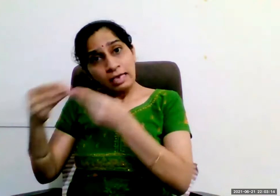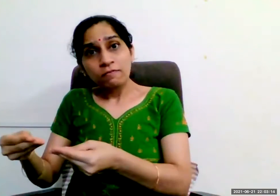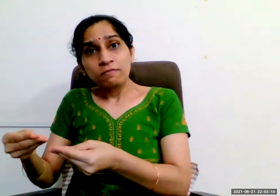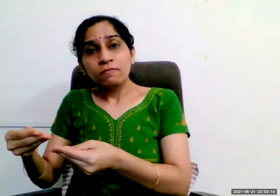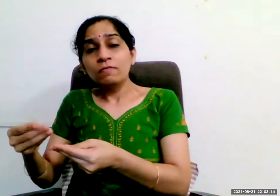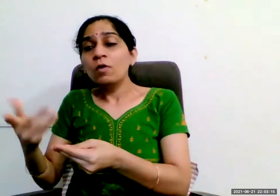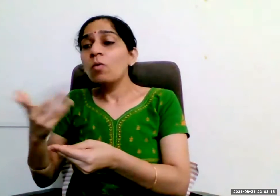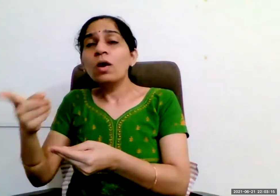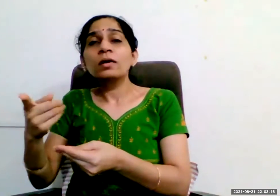Which means